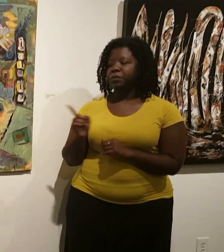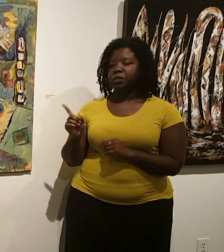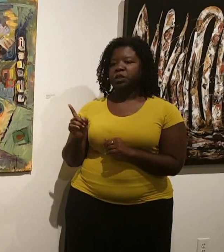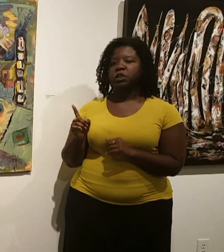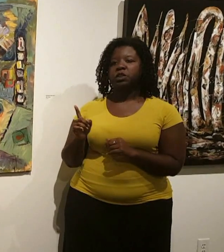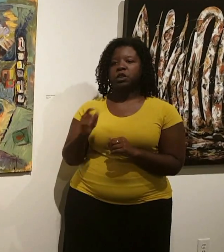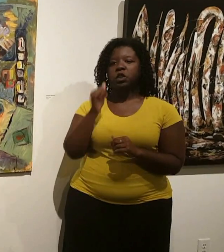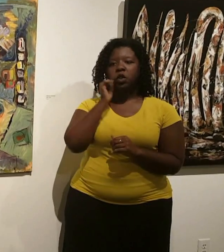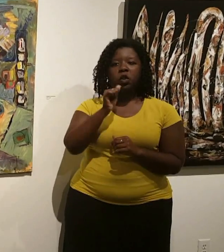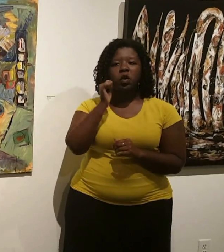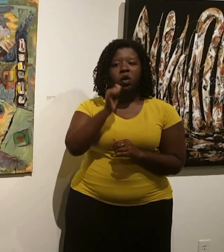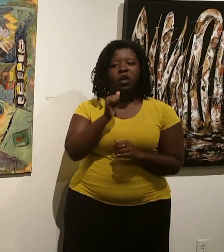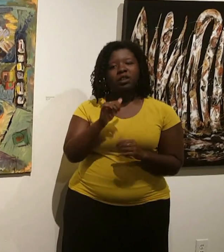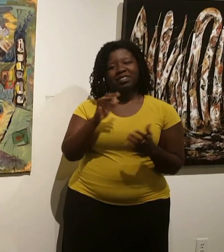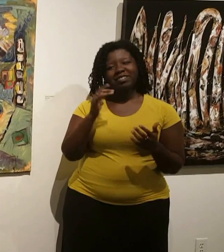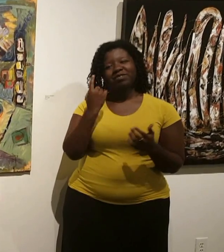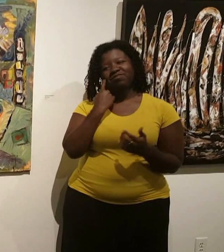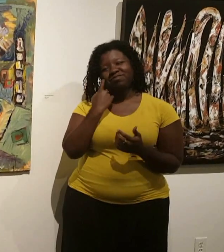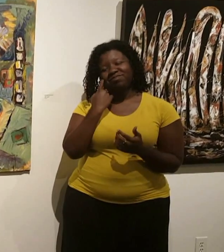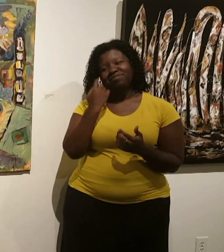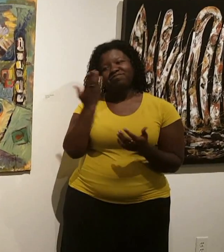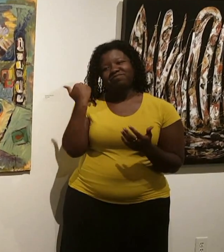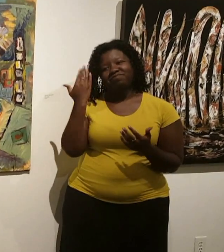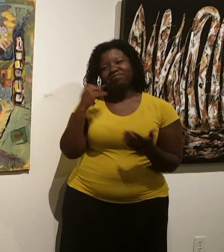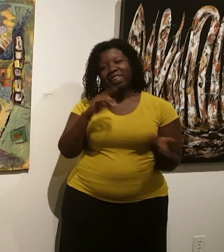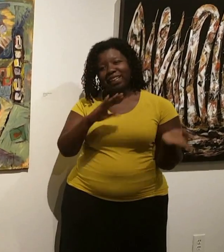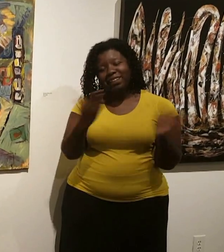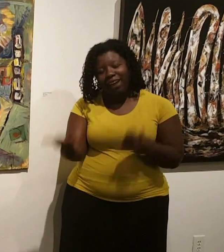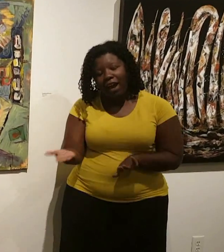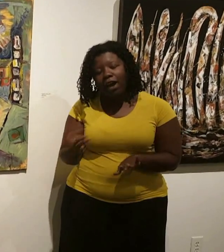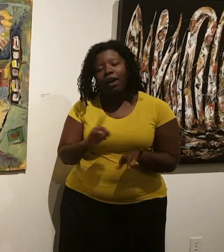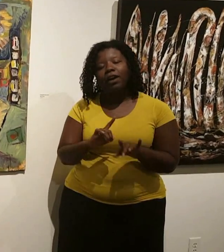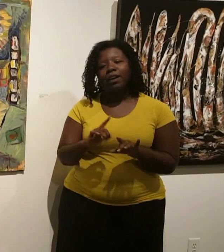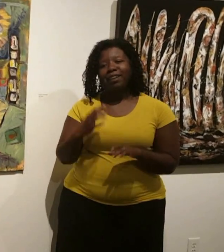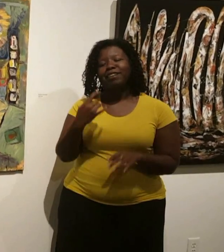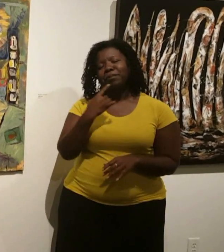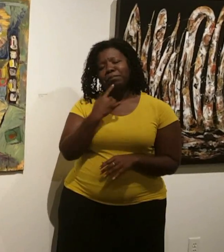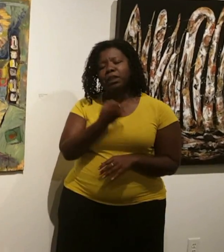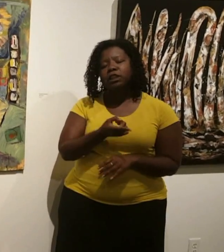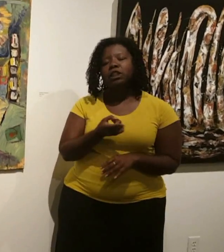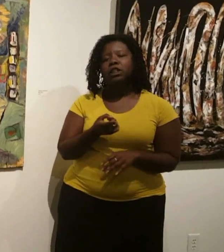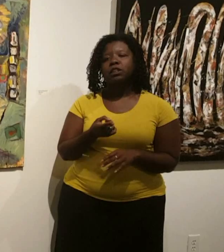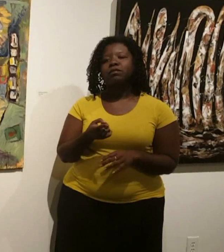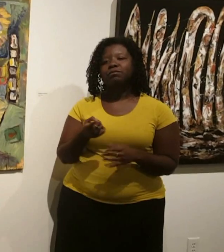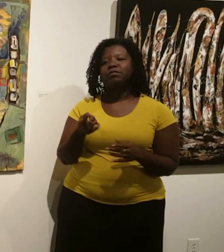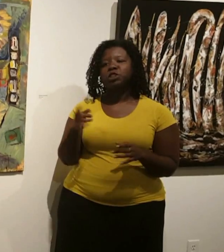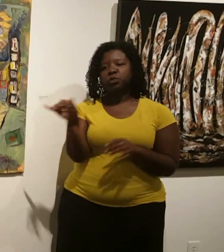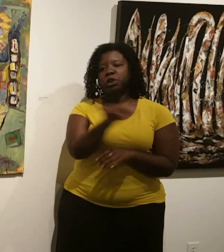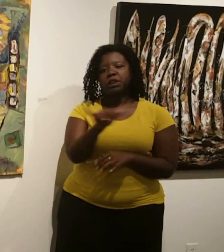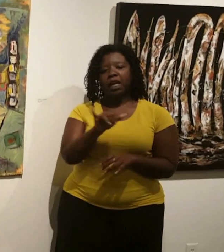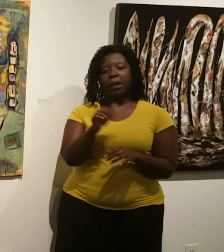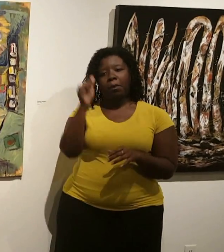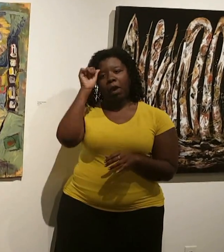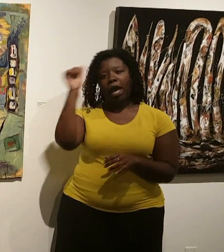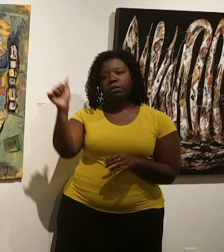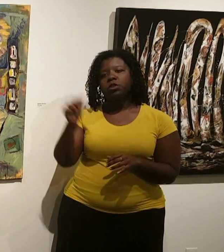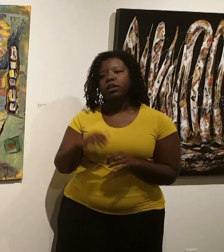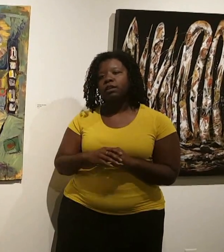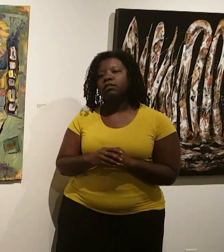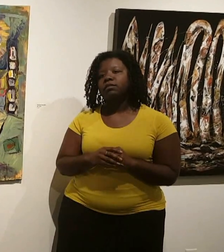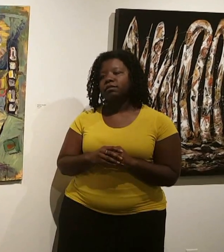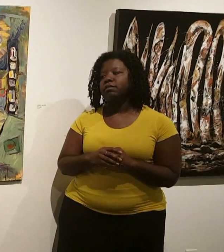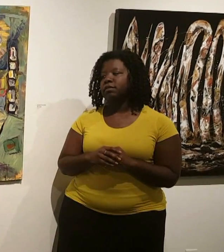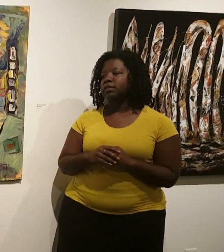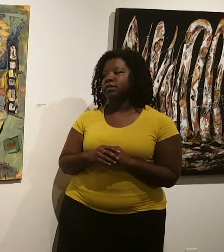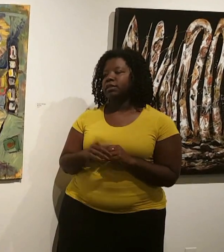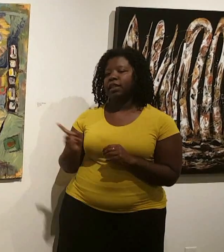I do miss her. And I got just hung up on it. And this is